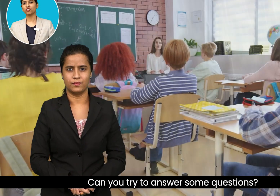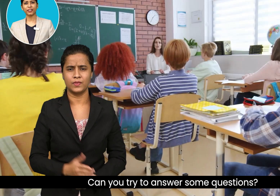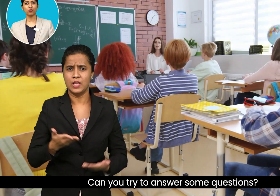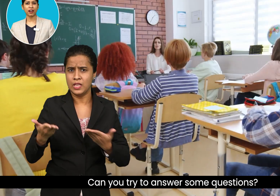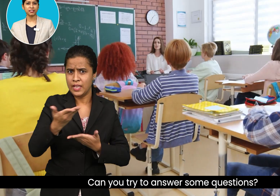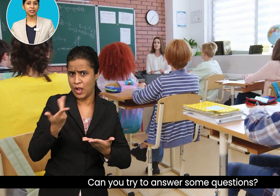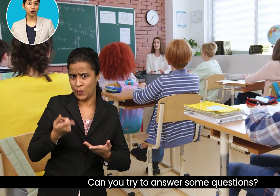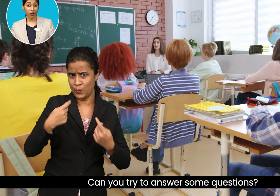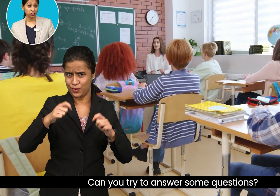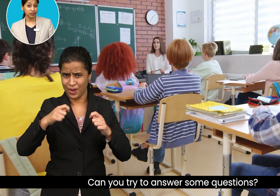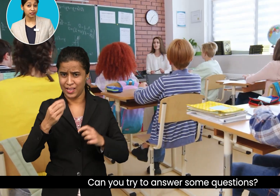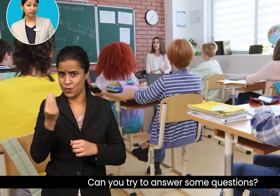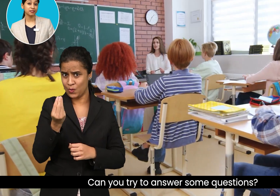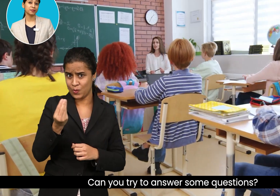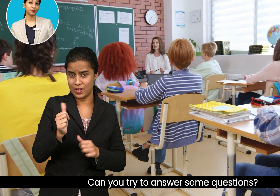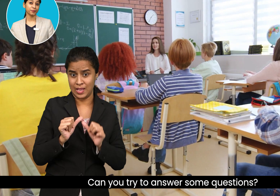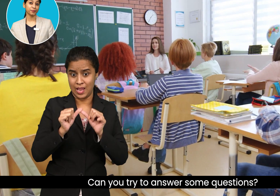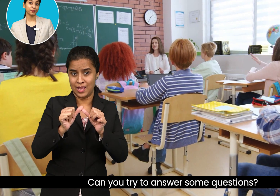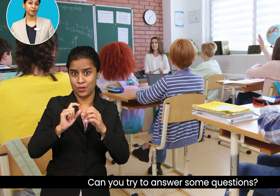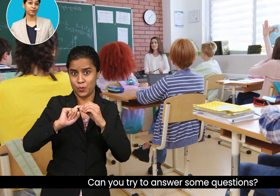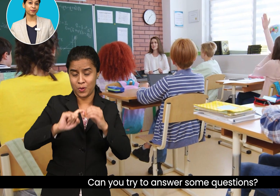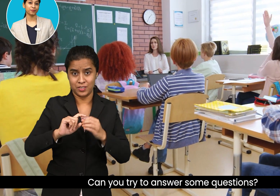Can you try to answer some questions?